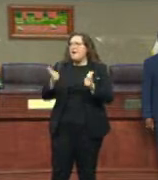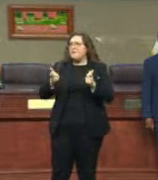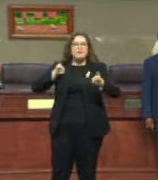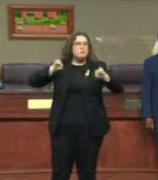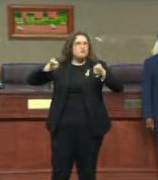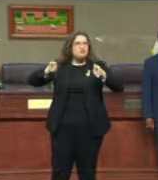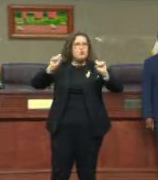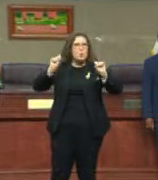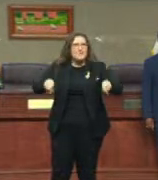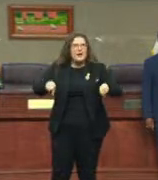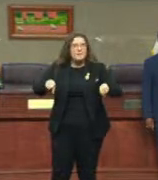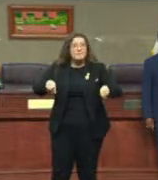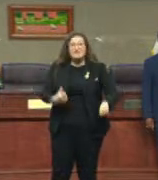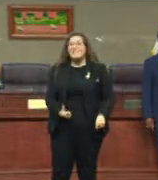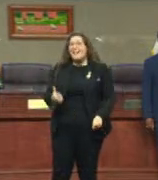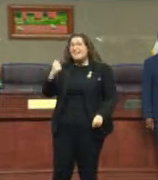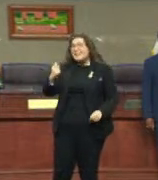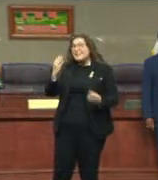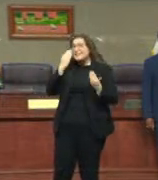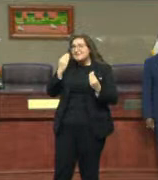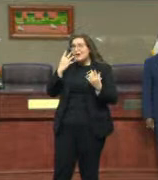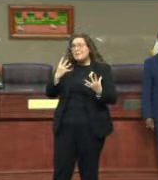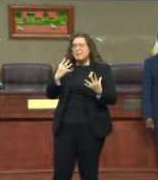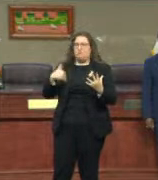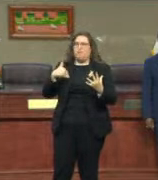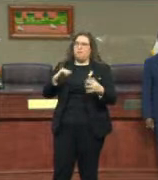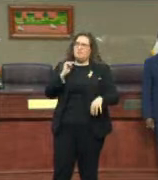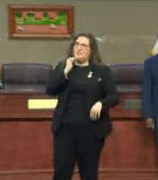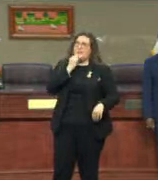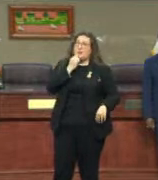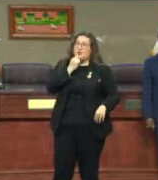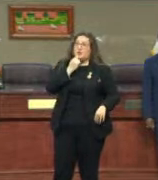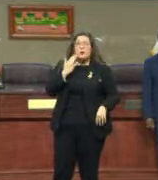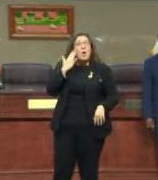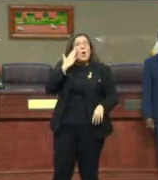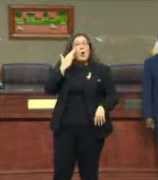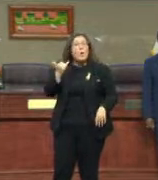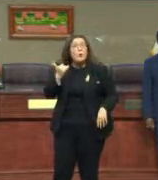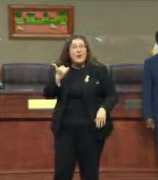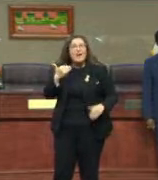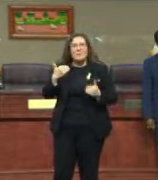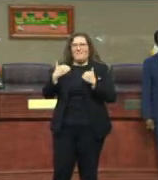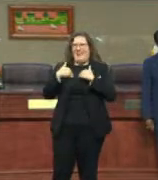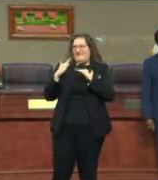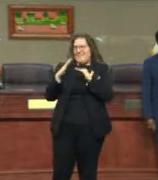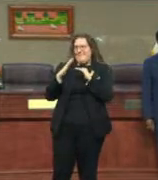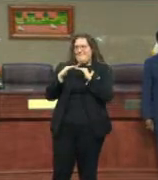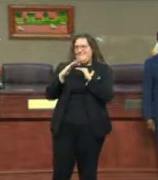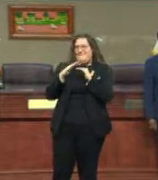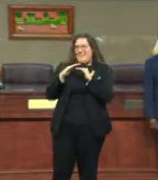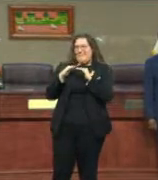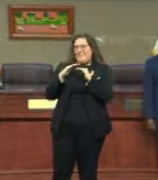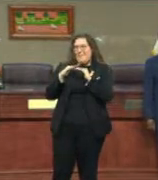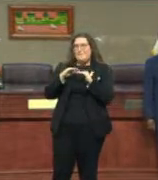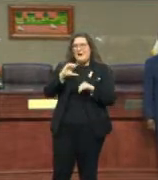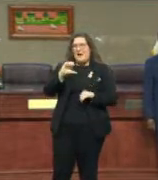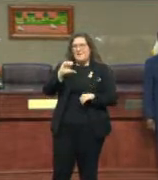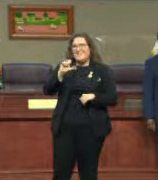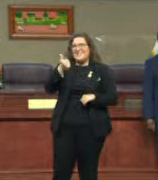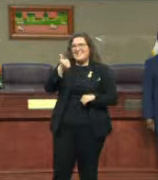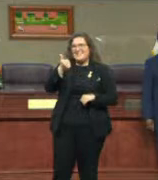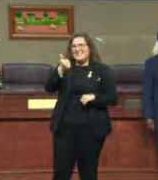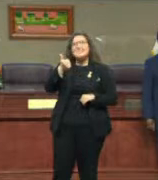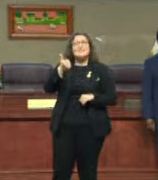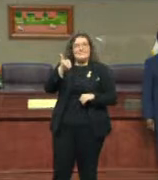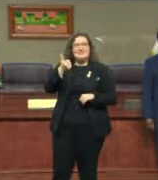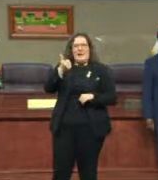This has a lot of significance because now we have 10 cases, at least, we should say, at least 10 cases of the variant